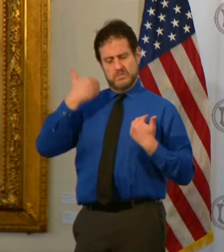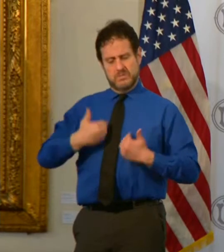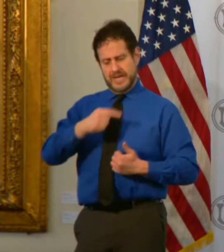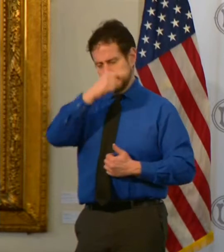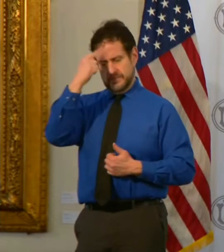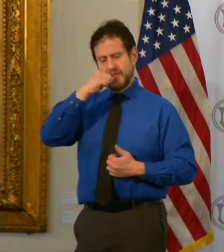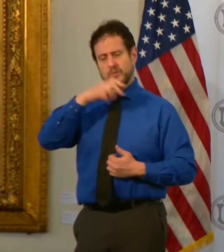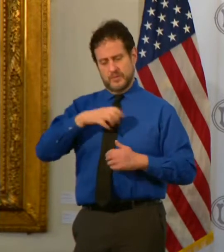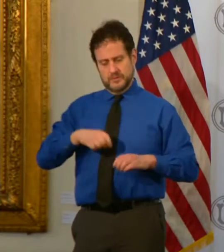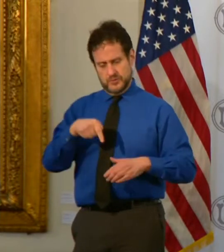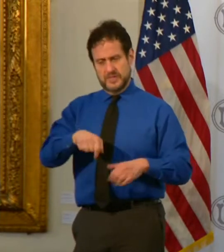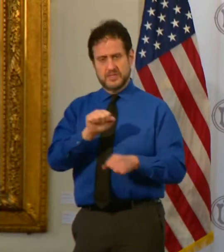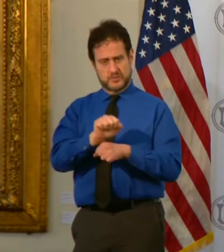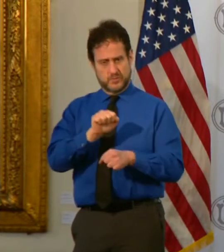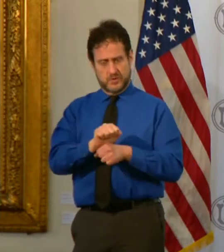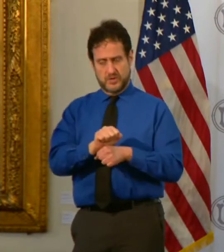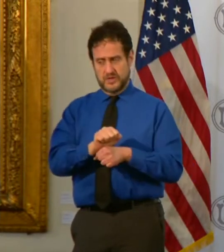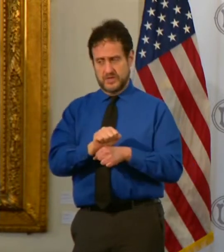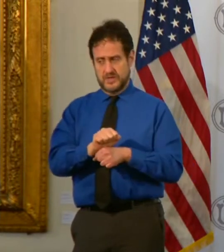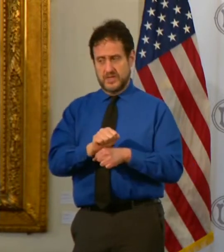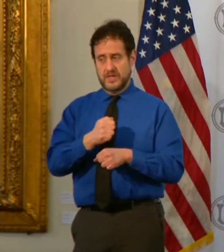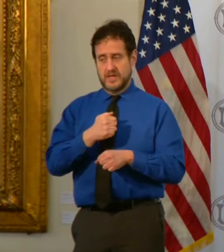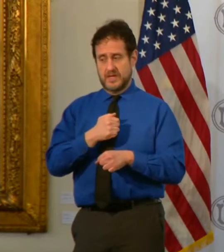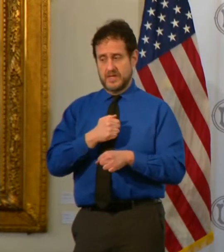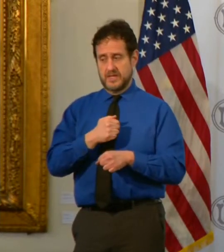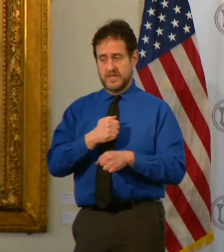that I would need to have receipts.